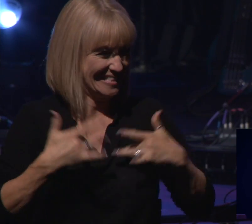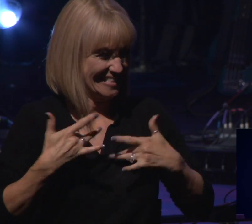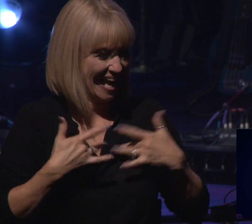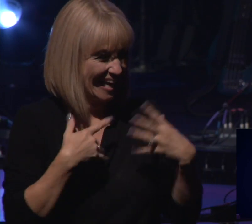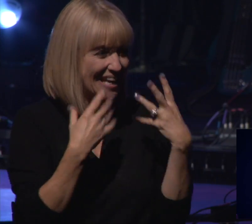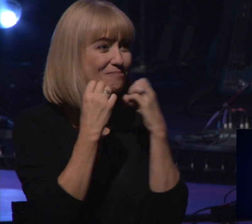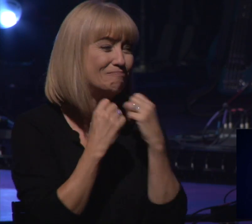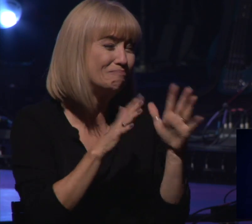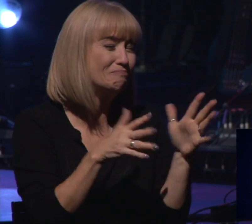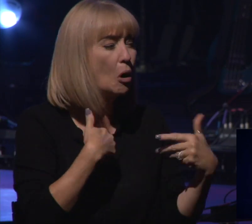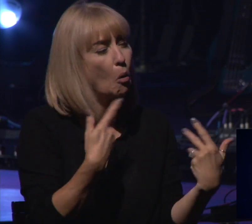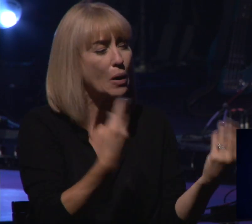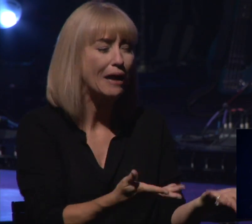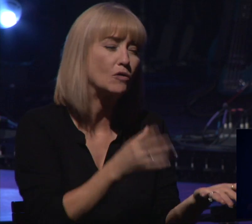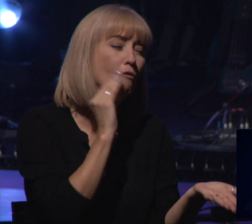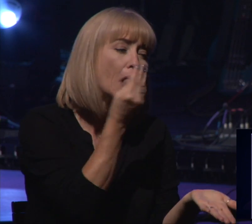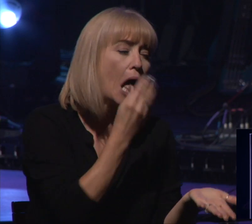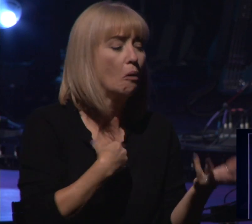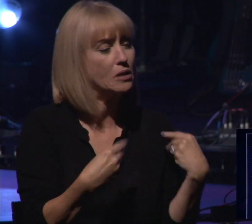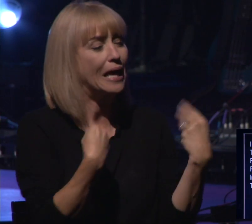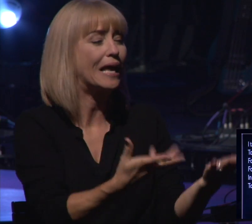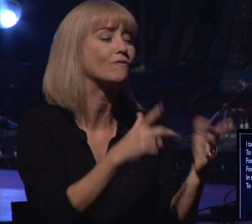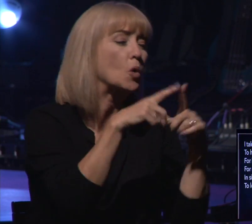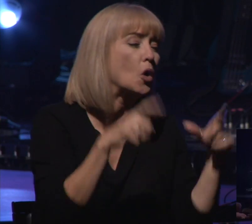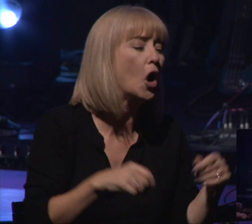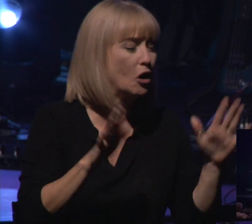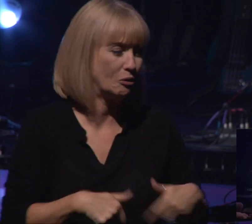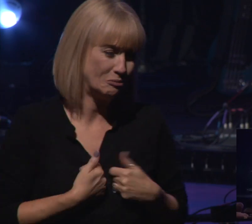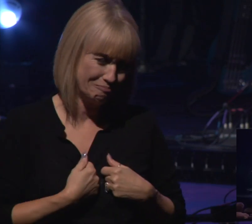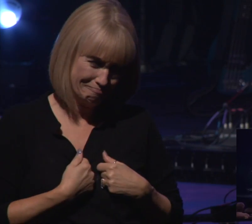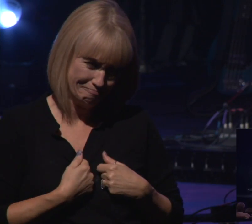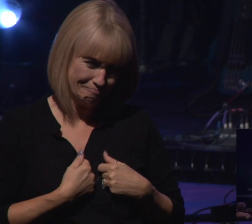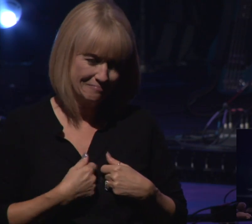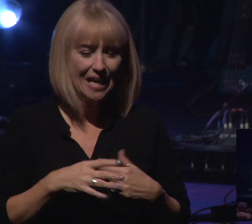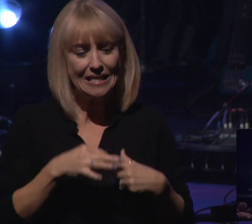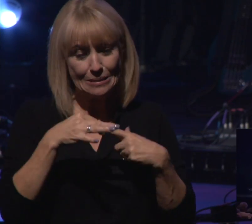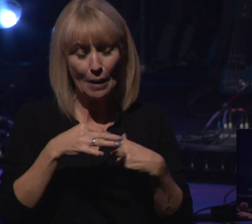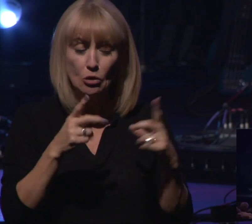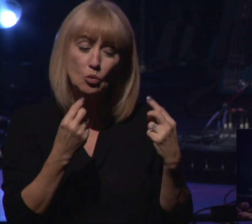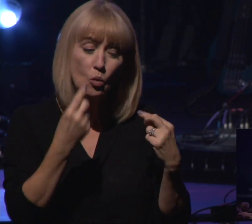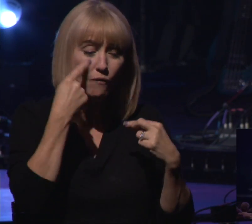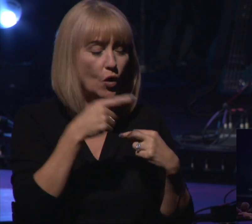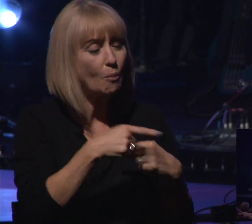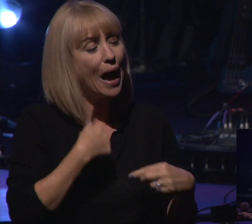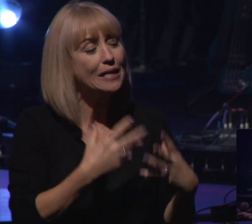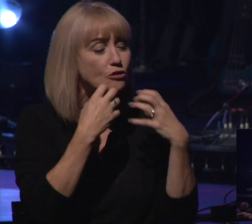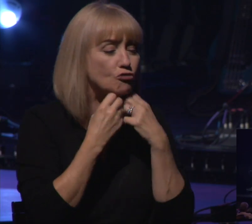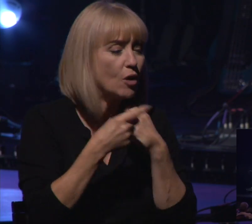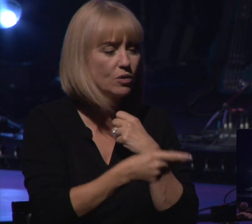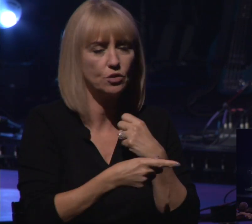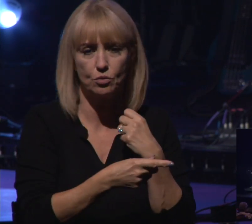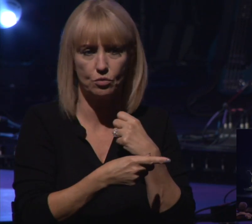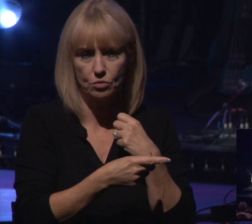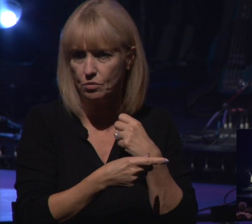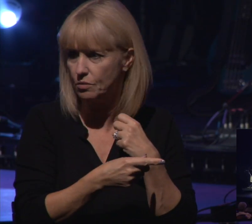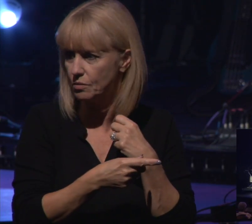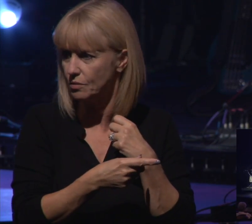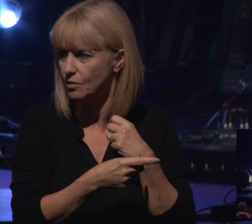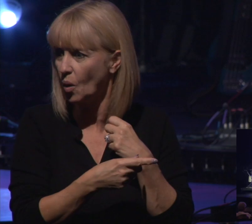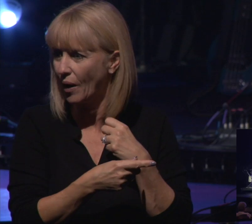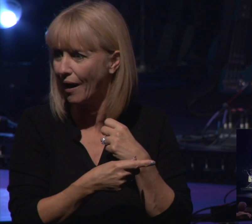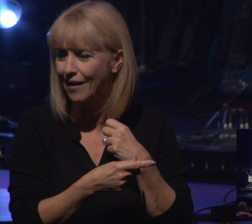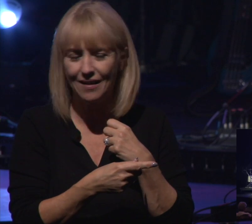and you're excited, and you think of all the things, what can I do to be nice? You give the flower, you give the card, you give the extra special note